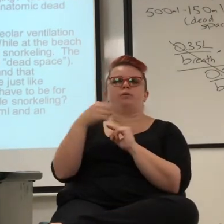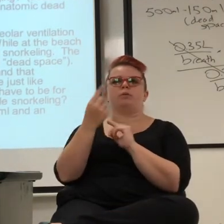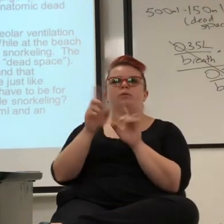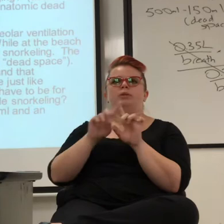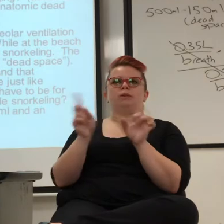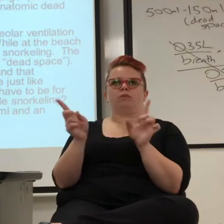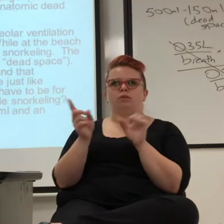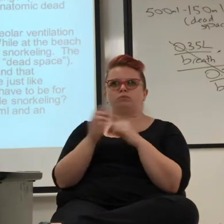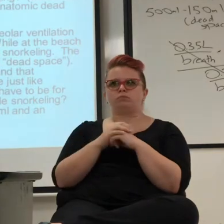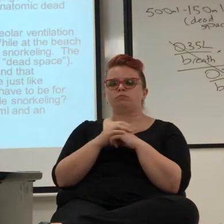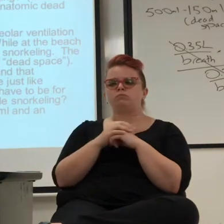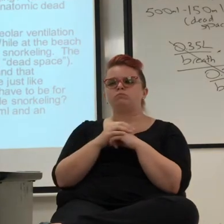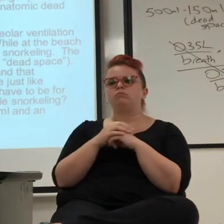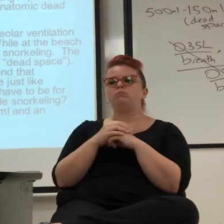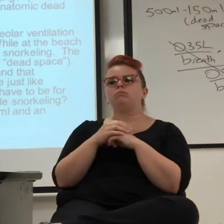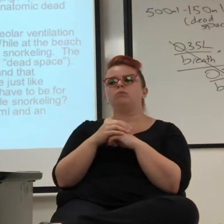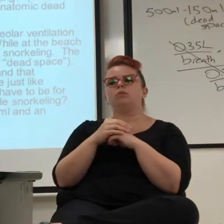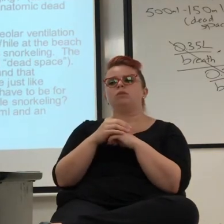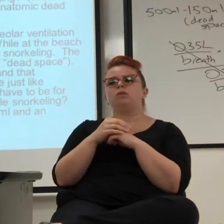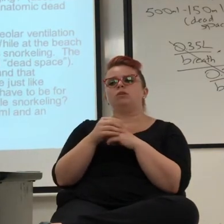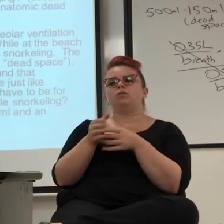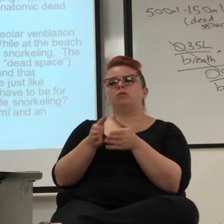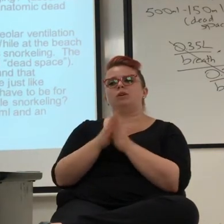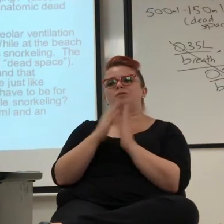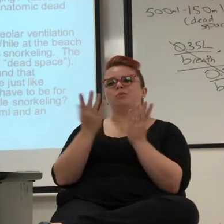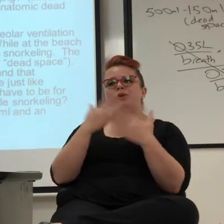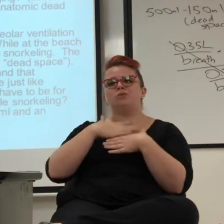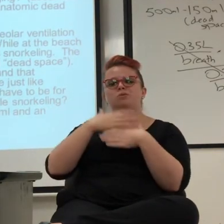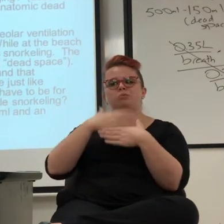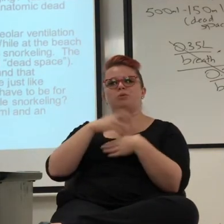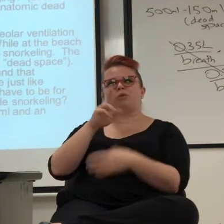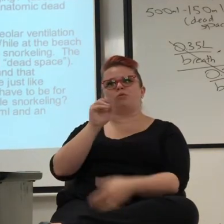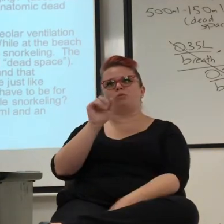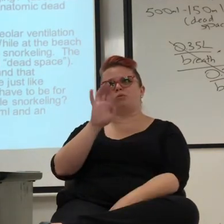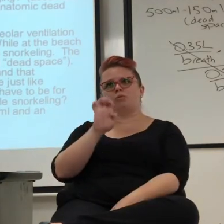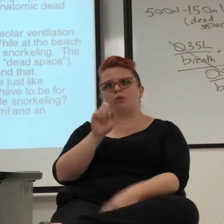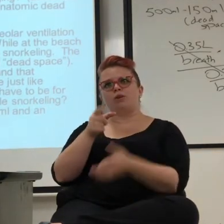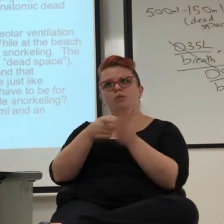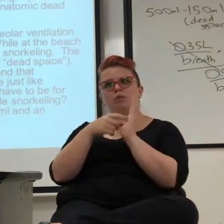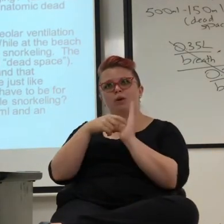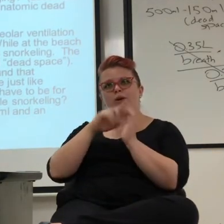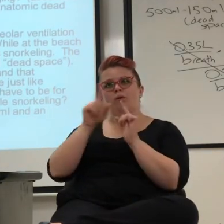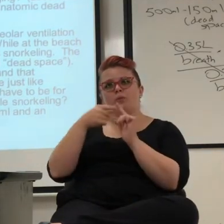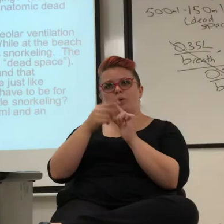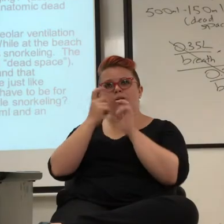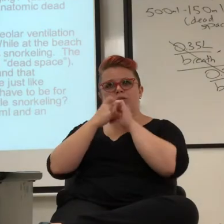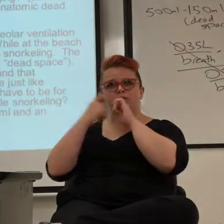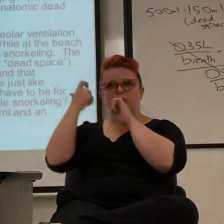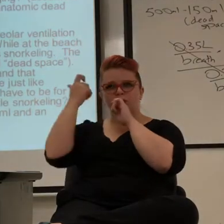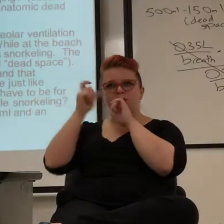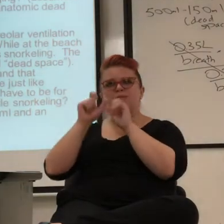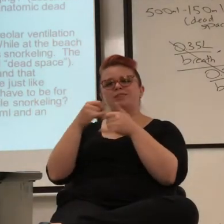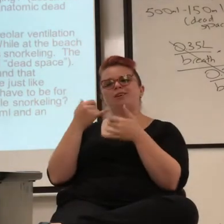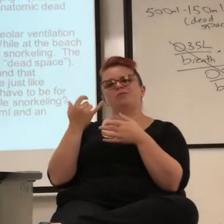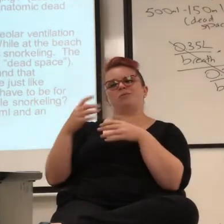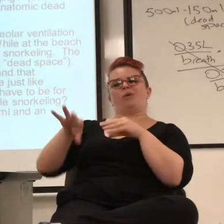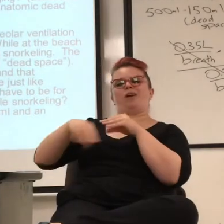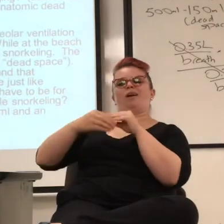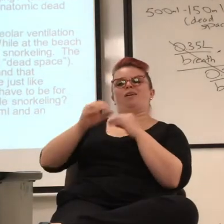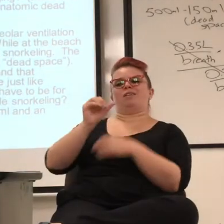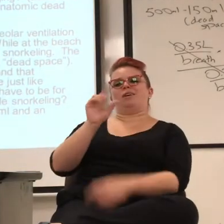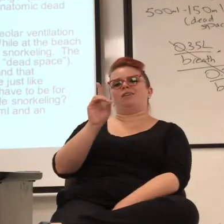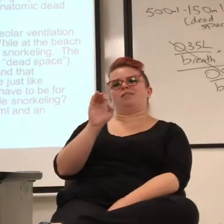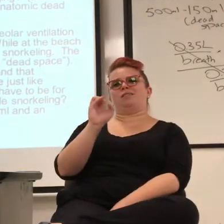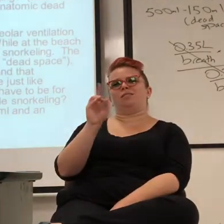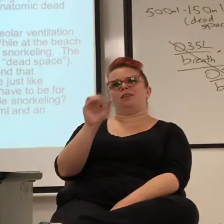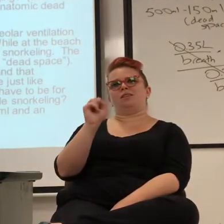asking. You know, what does her respiratory rate have to be while snorkeling? Now you have to add the dead space. So everything's the